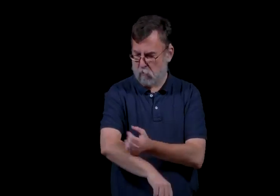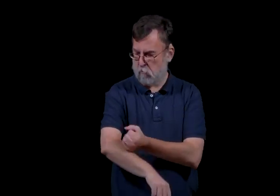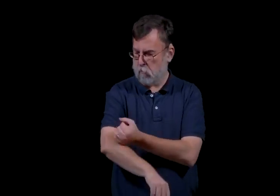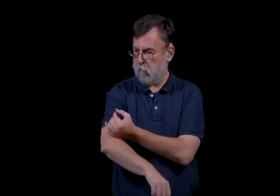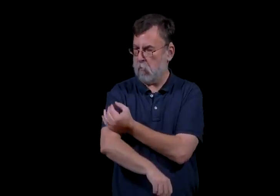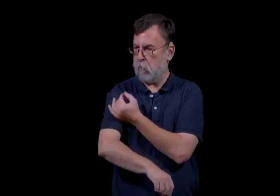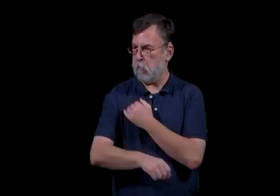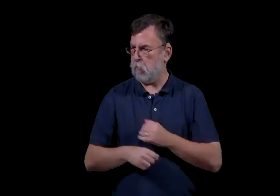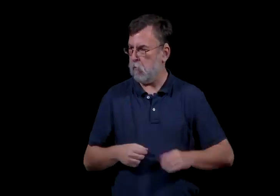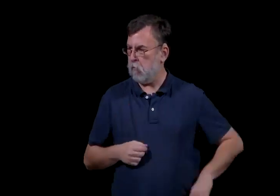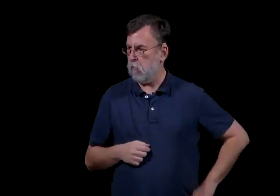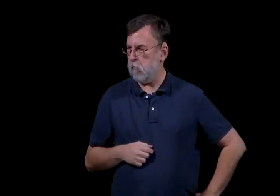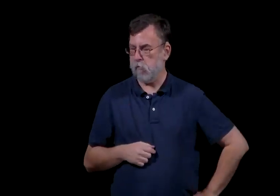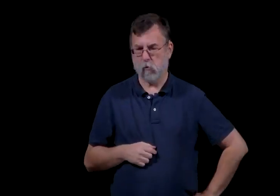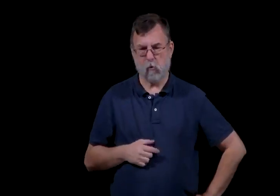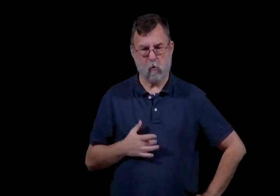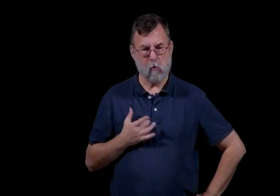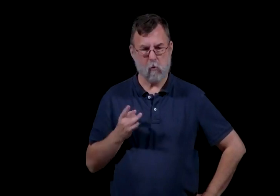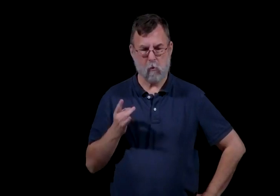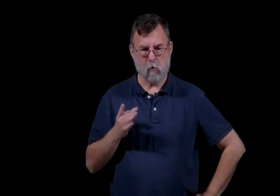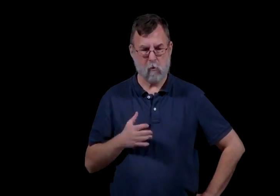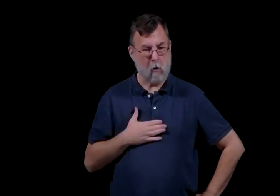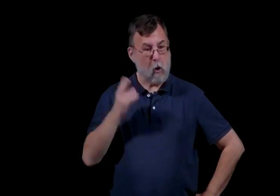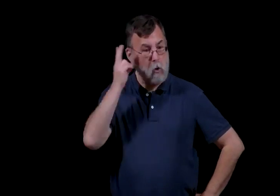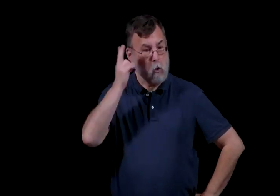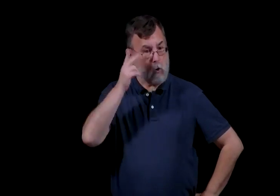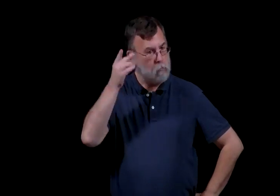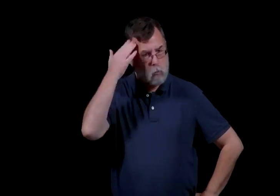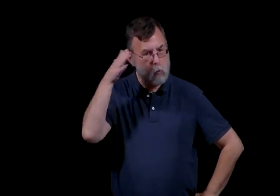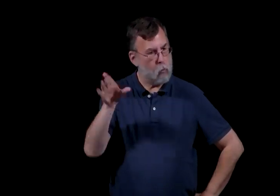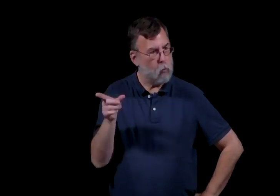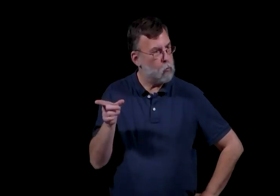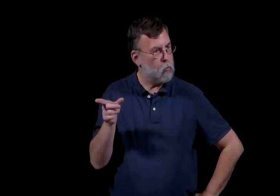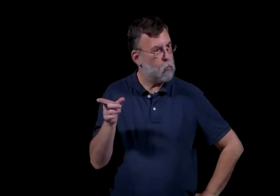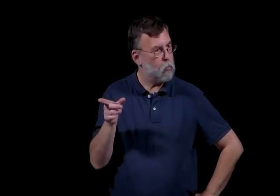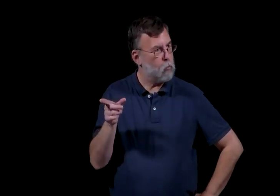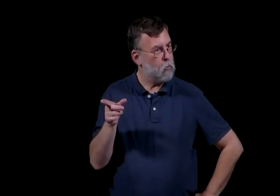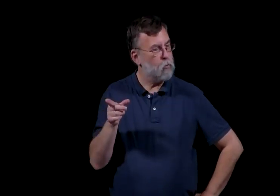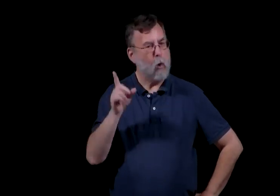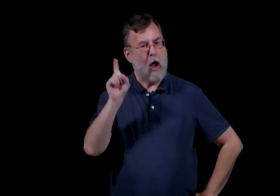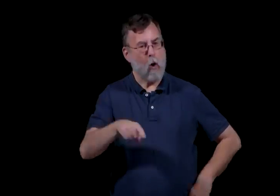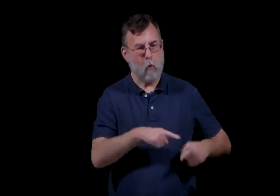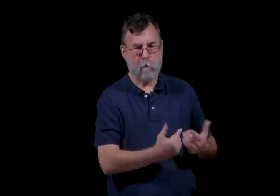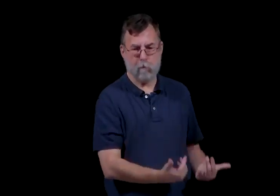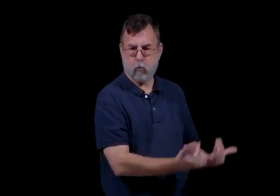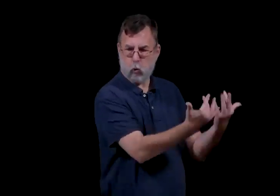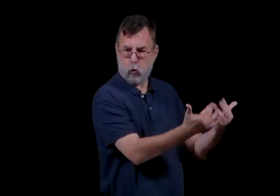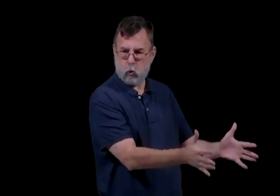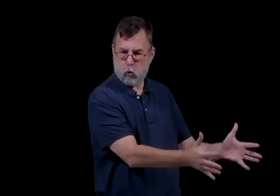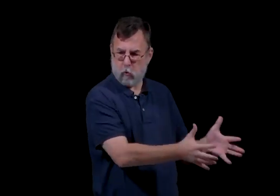But yeah, I had some pretty swollen arms because of the bites.